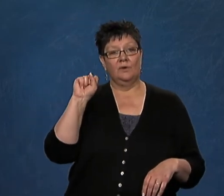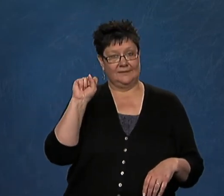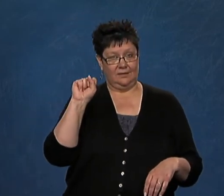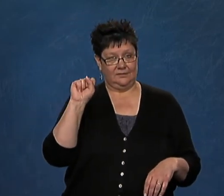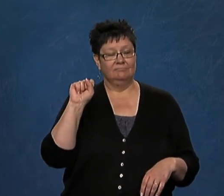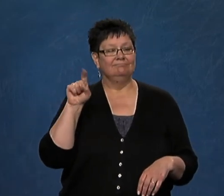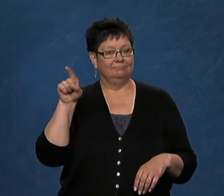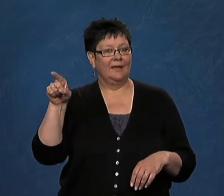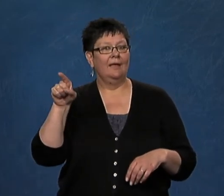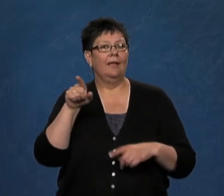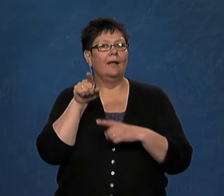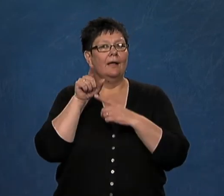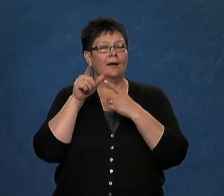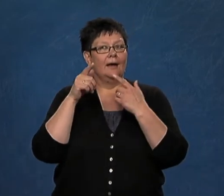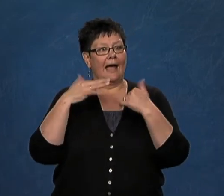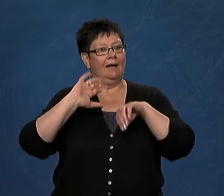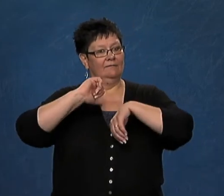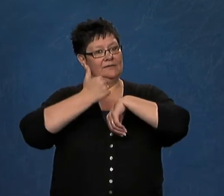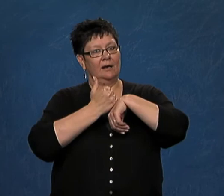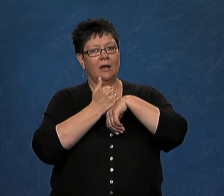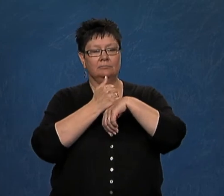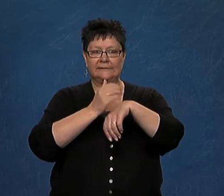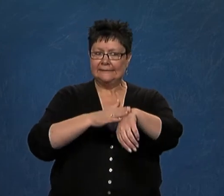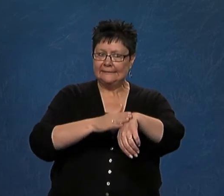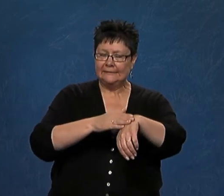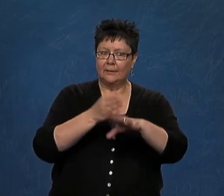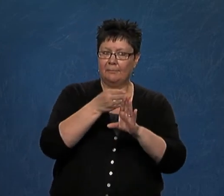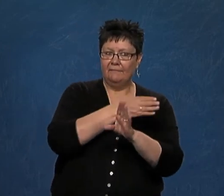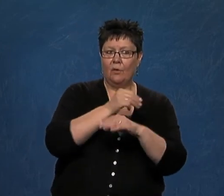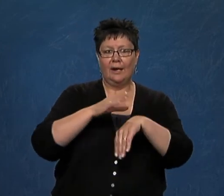So in Wisconsin, they have